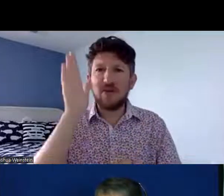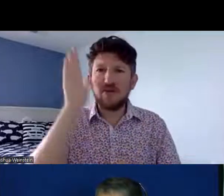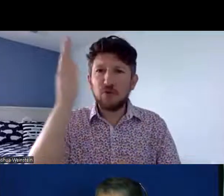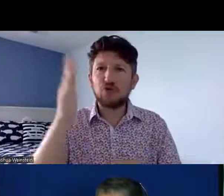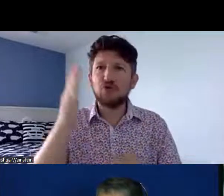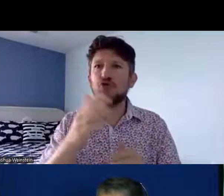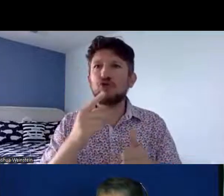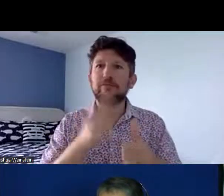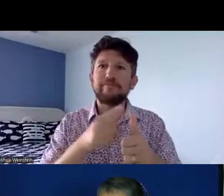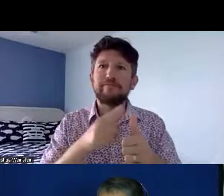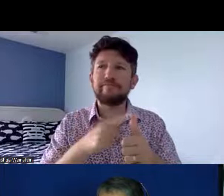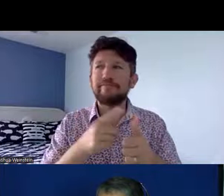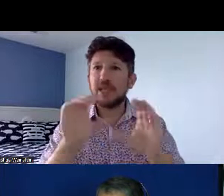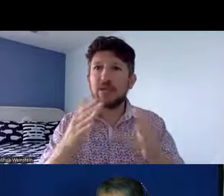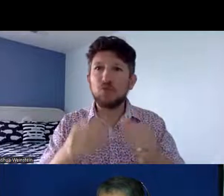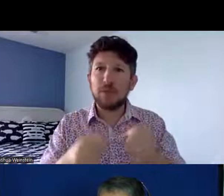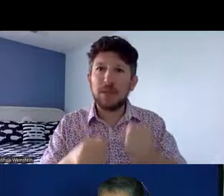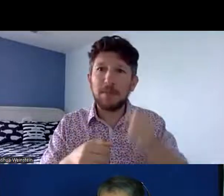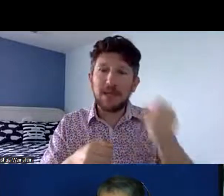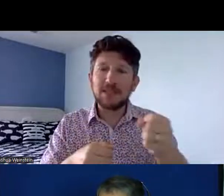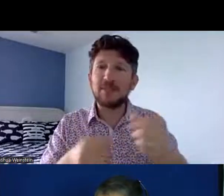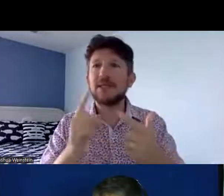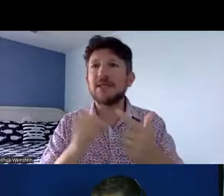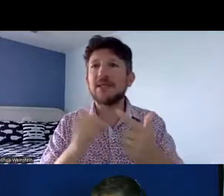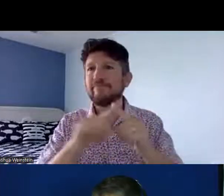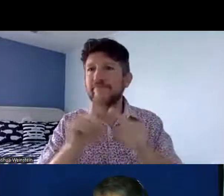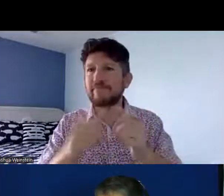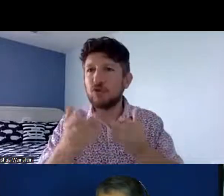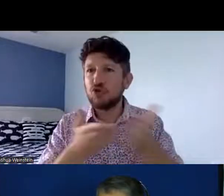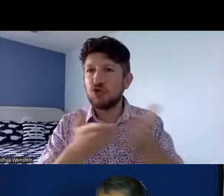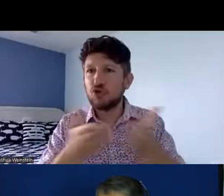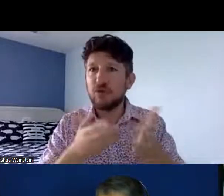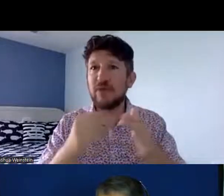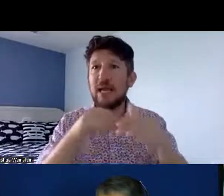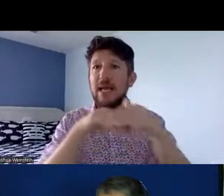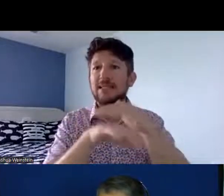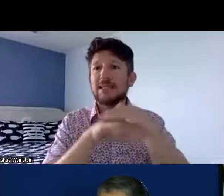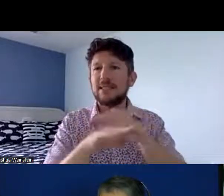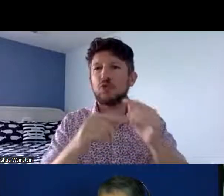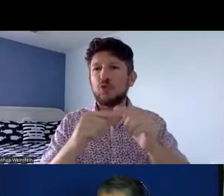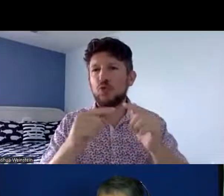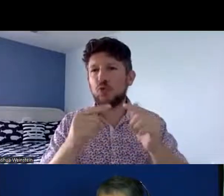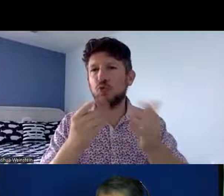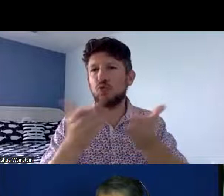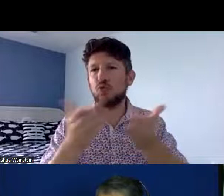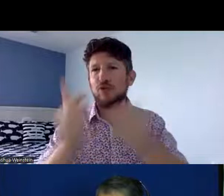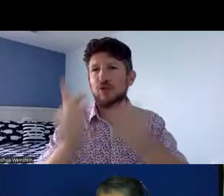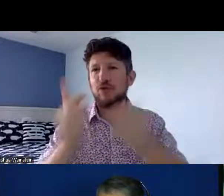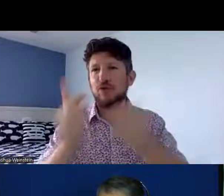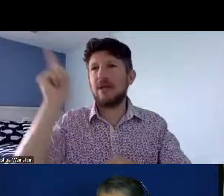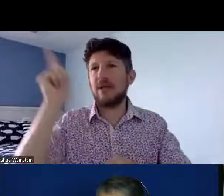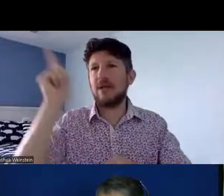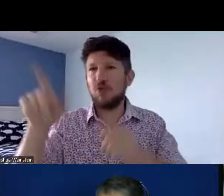And that could definitely impact a child's future regarding placement, services